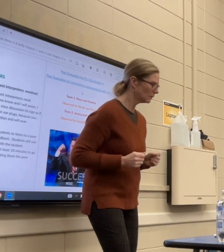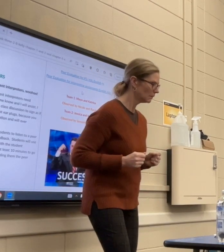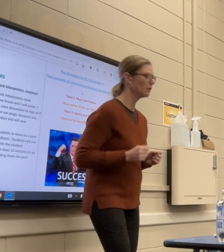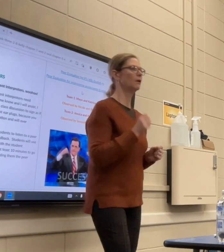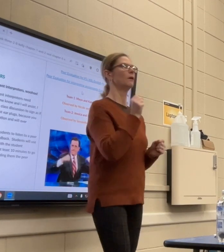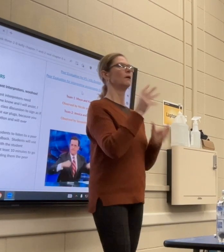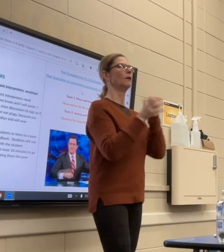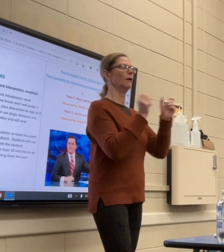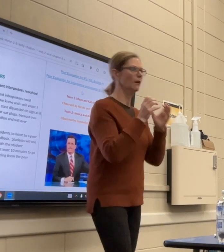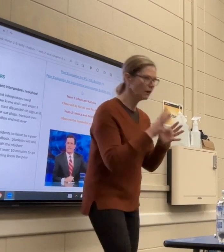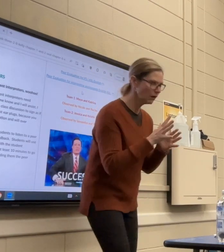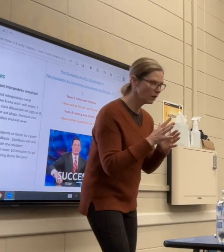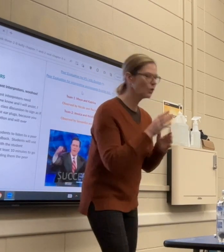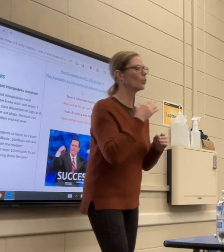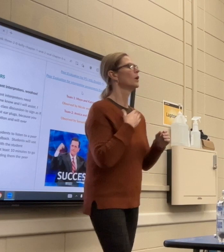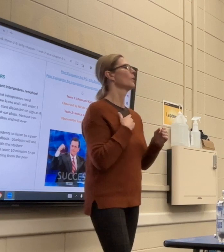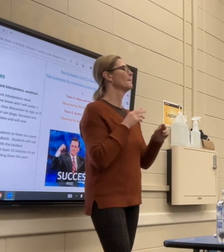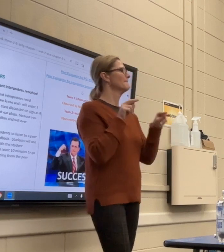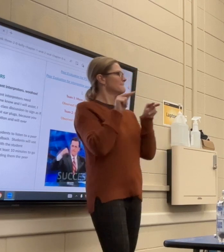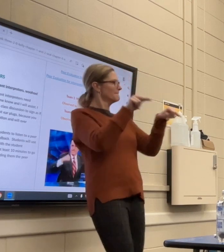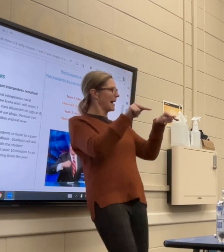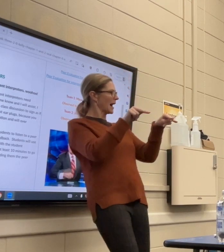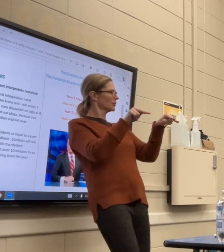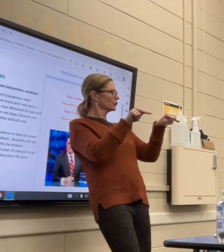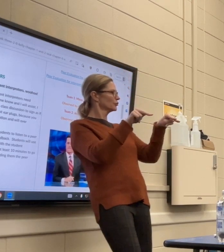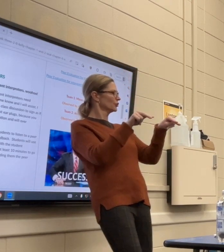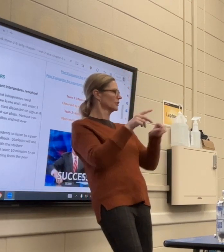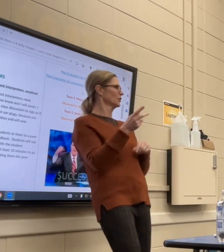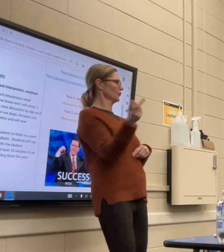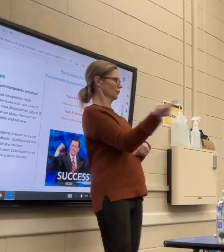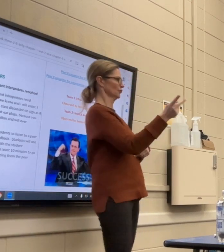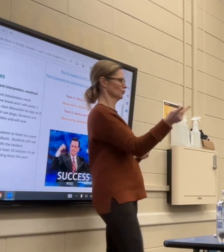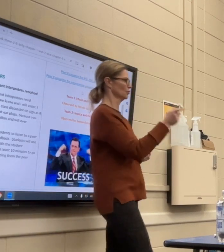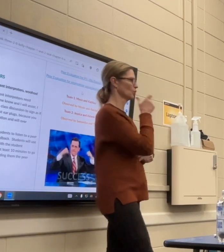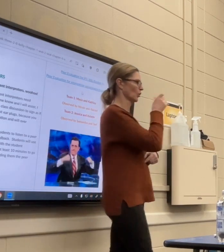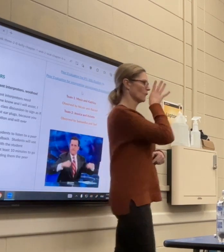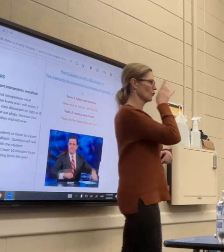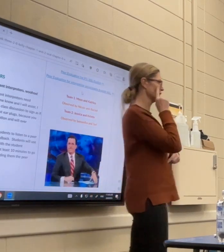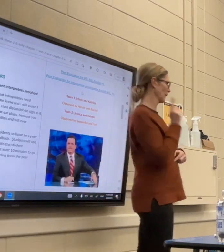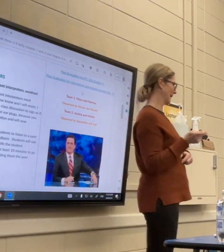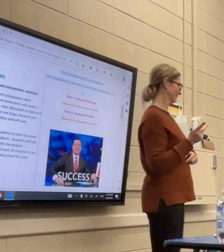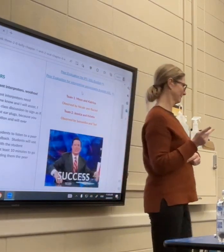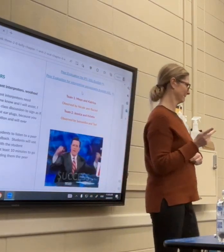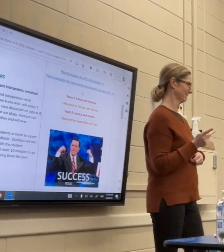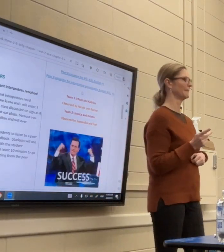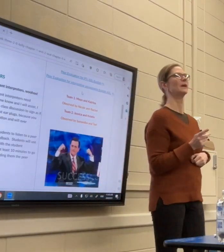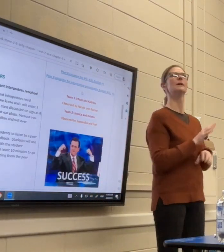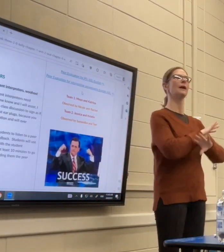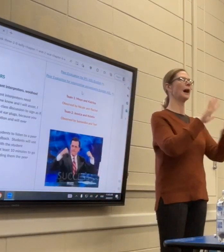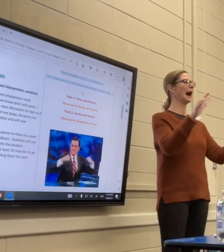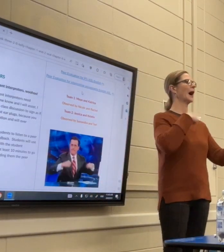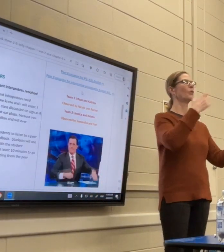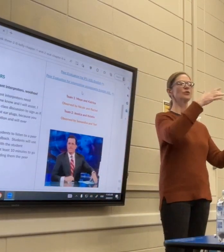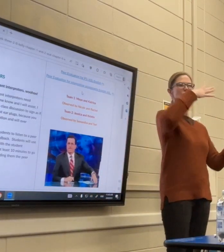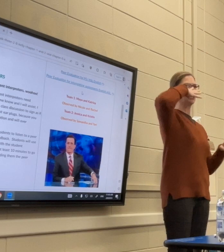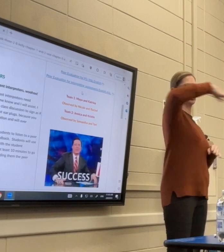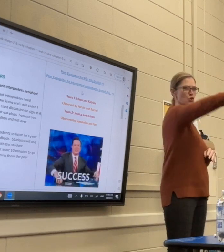And students, when their peers are interpreting for them, tend to change the pace that they're signing